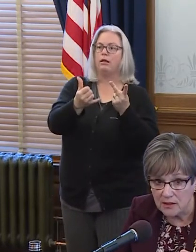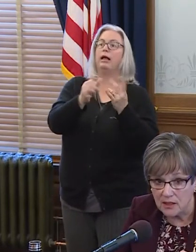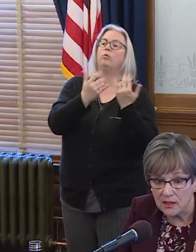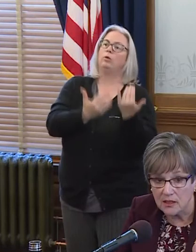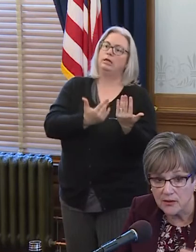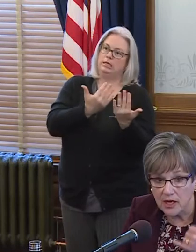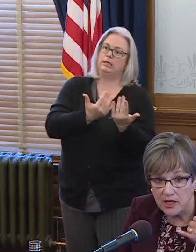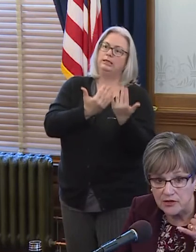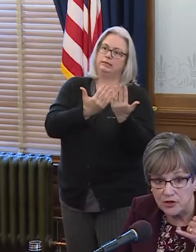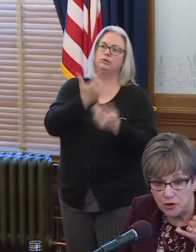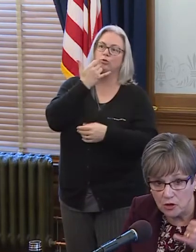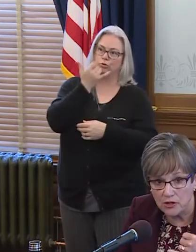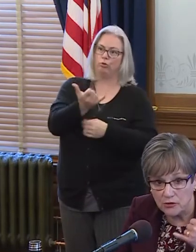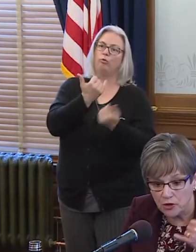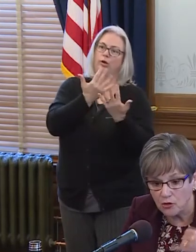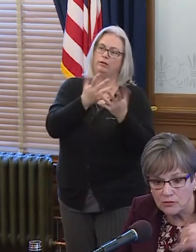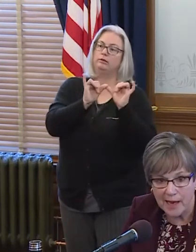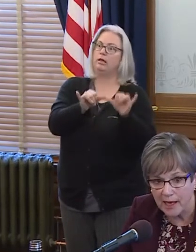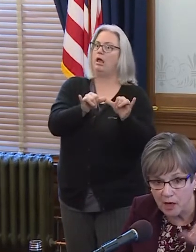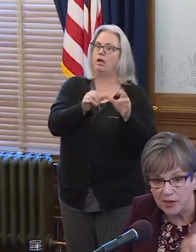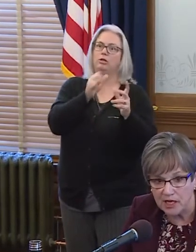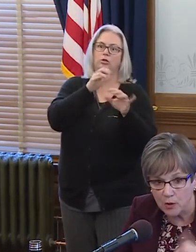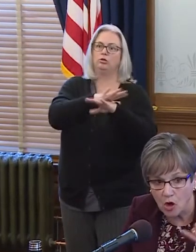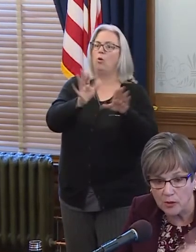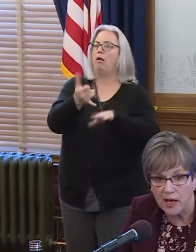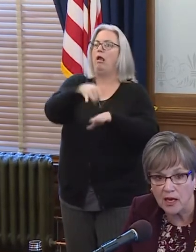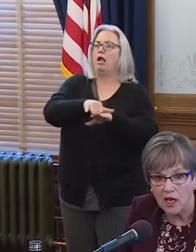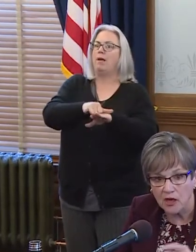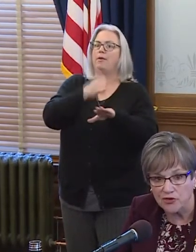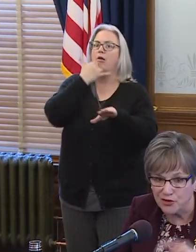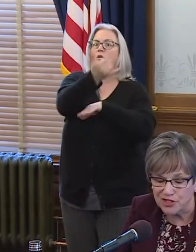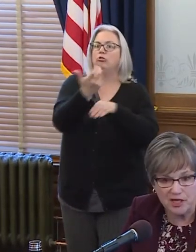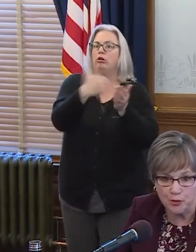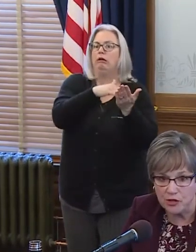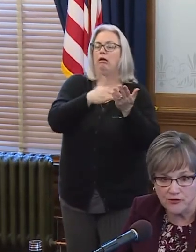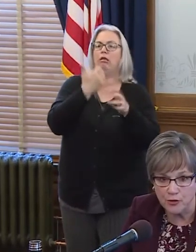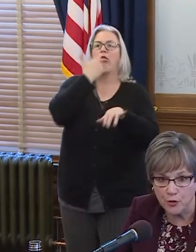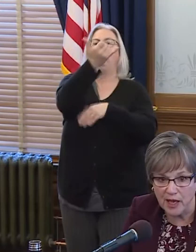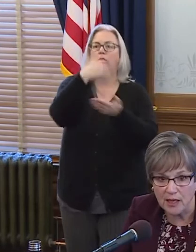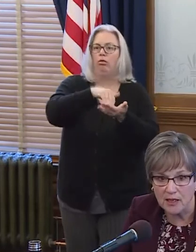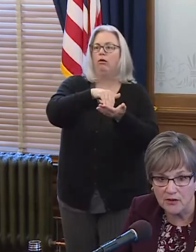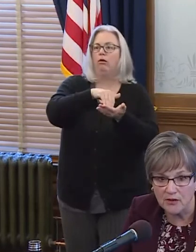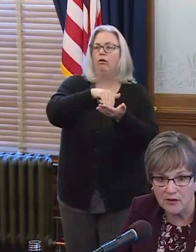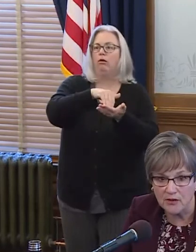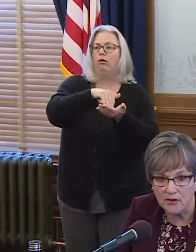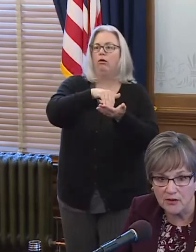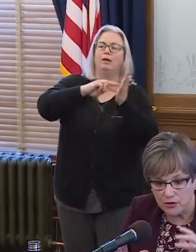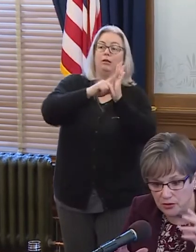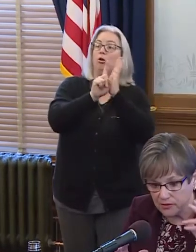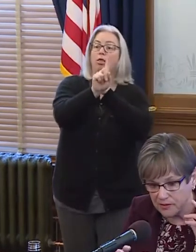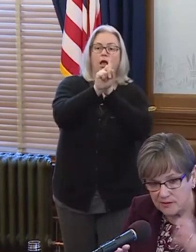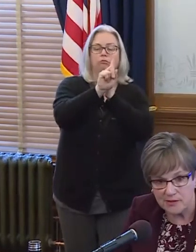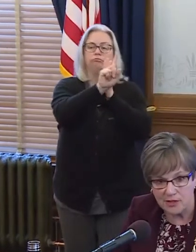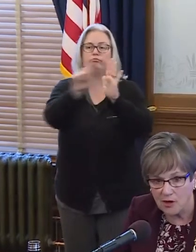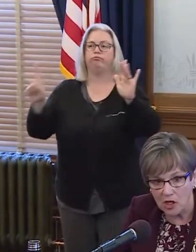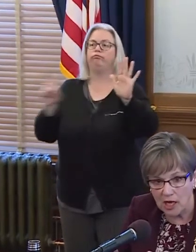line. And don't hang up and keep calling back, because you just get put further back in the queue.